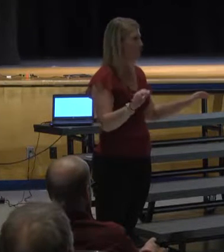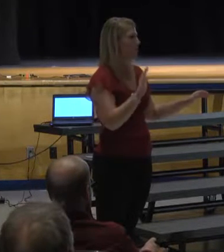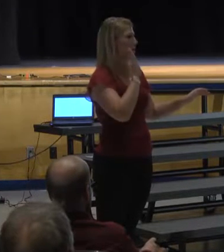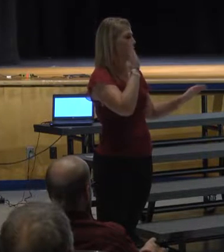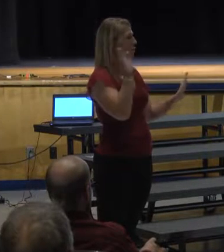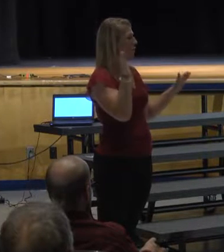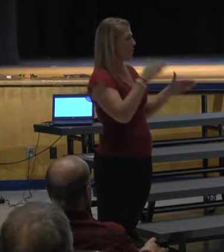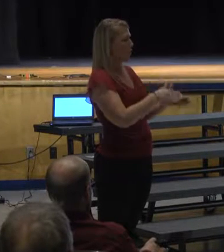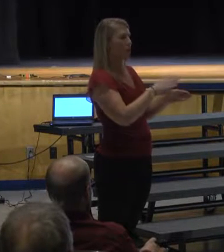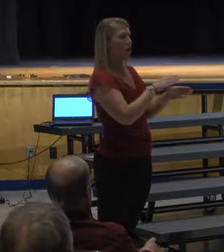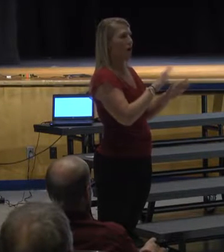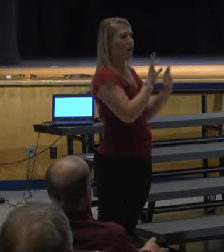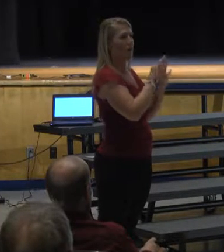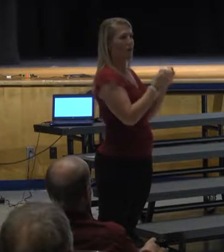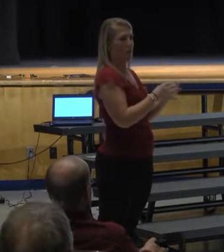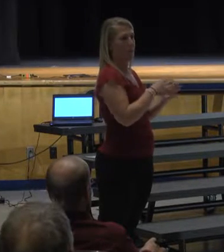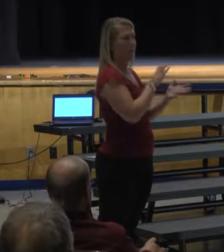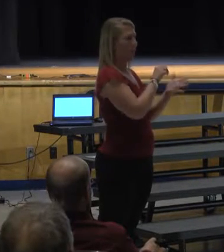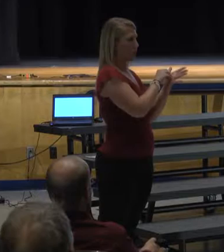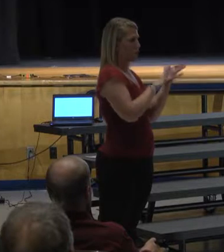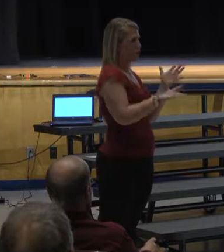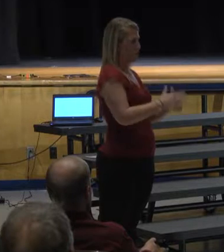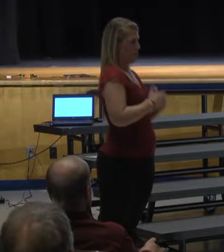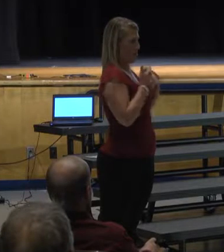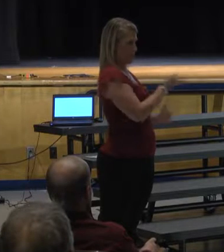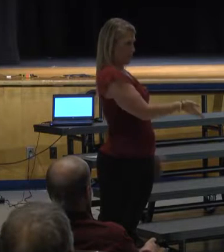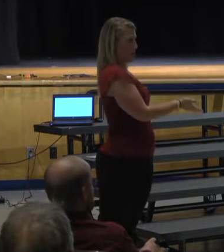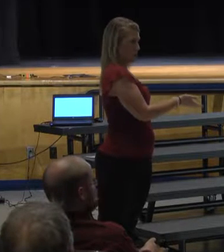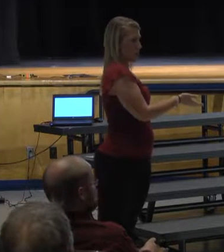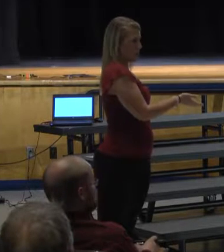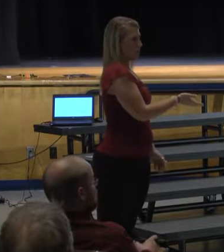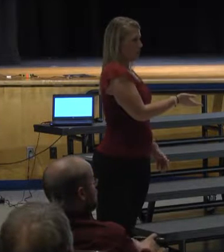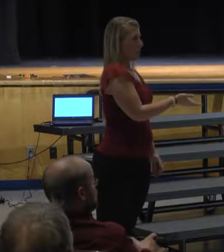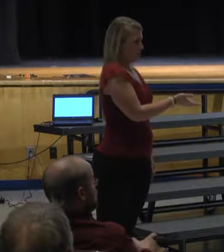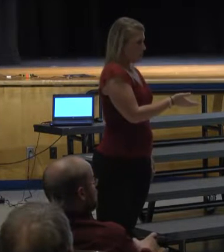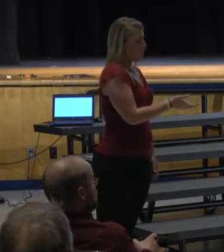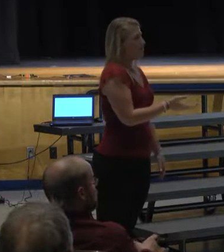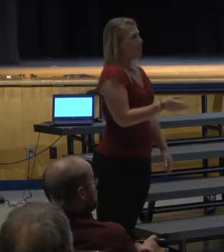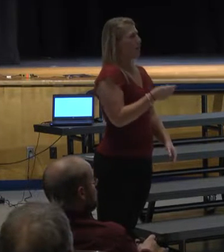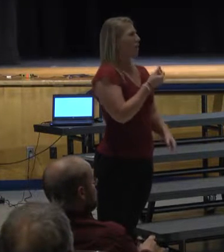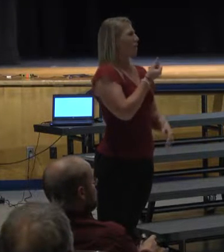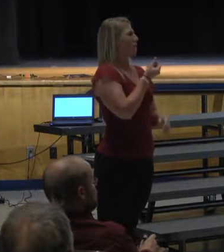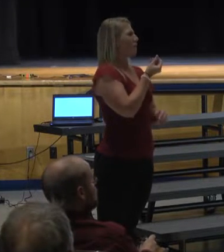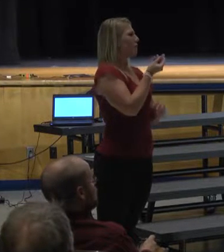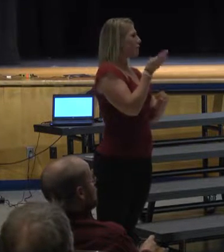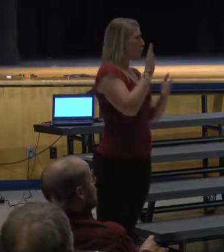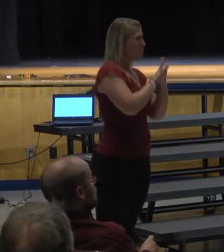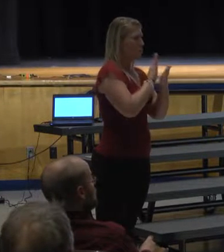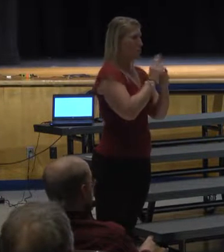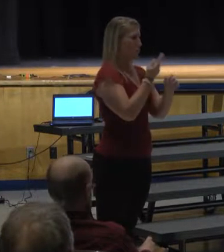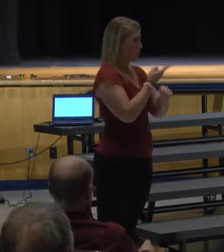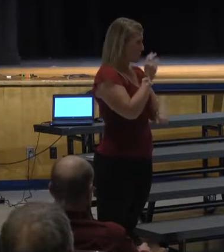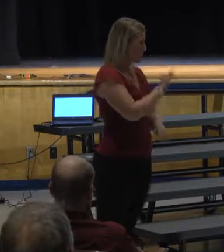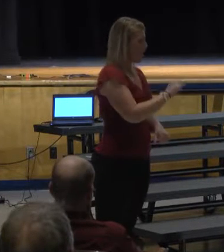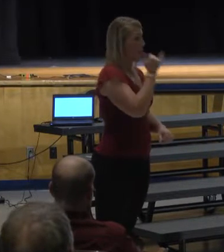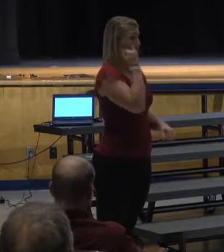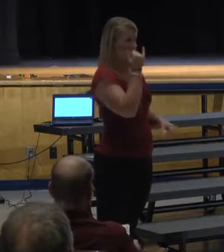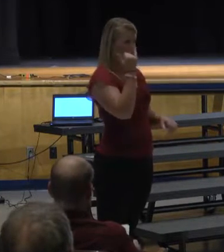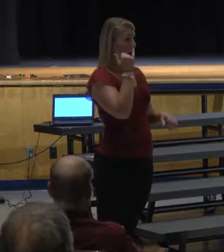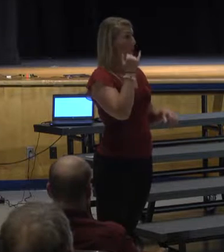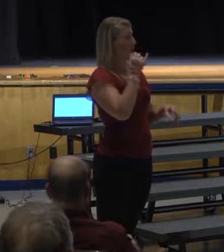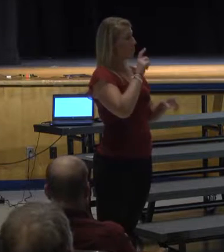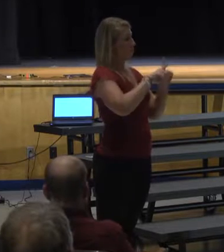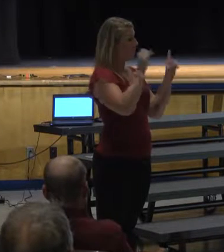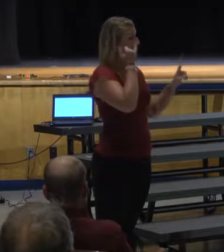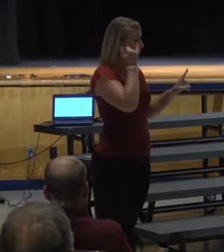with. So there are some differences, but very few schools use it. But those that do, make sure if you're considering them, you